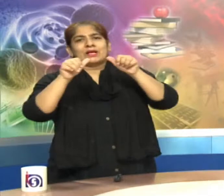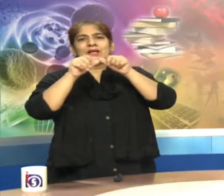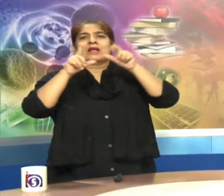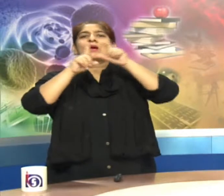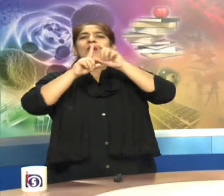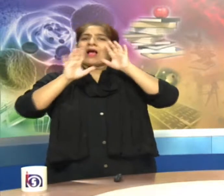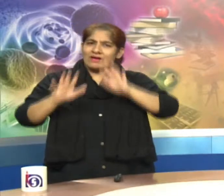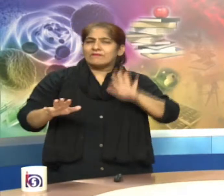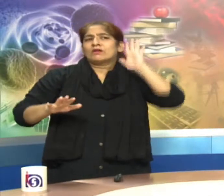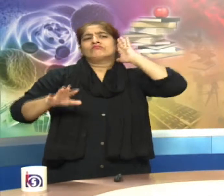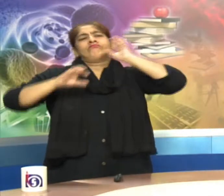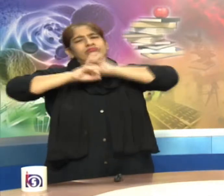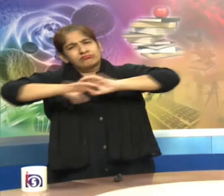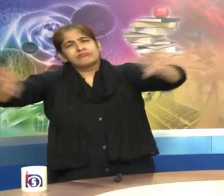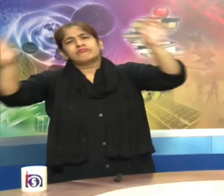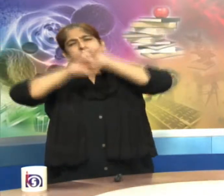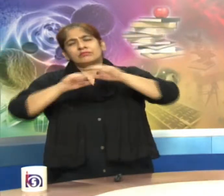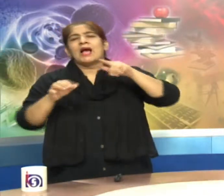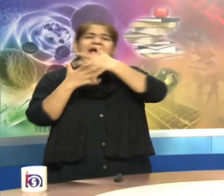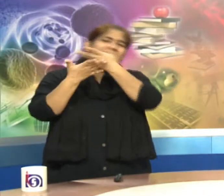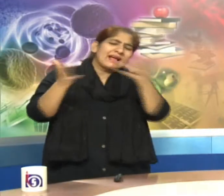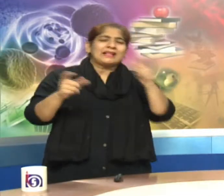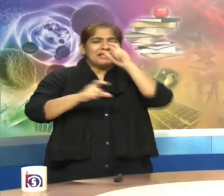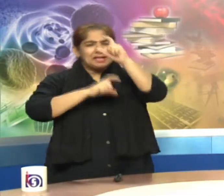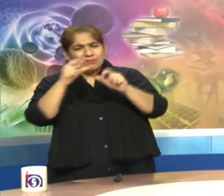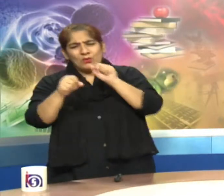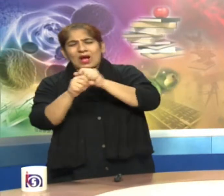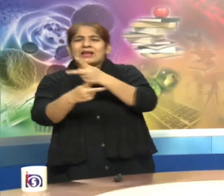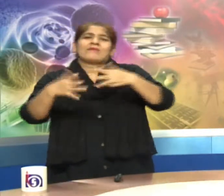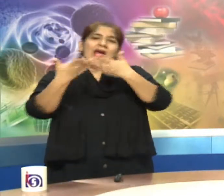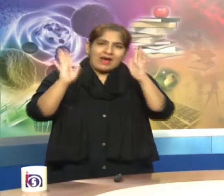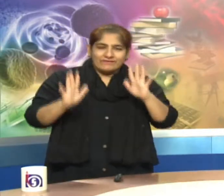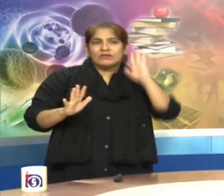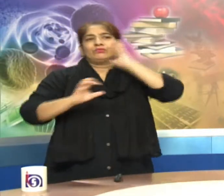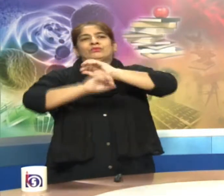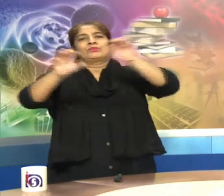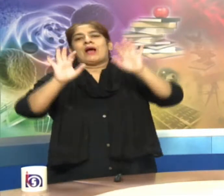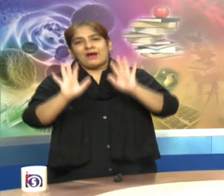And the second media of advertising is TV, television.